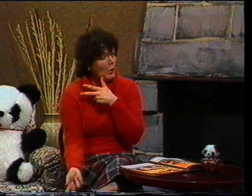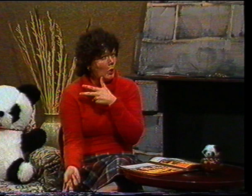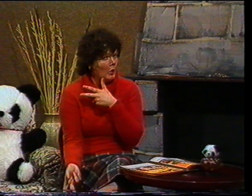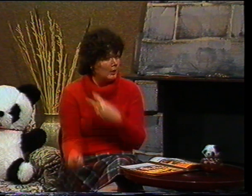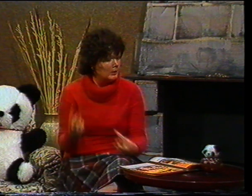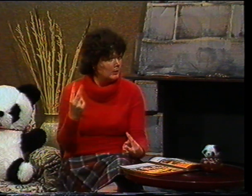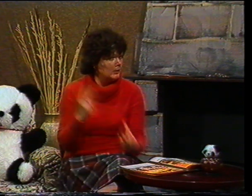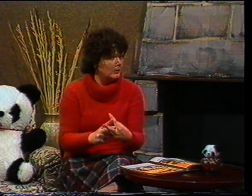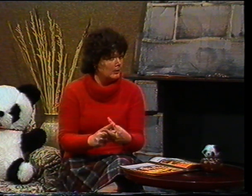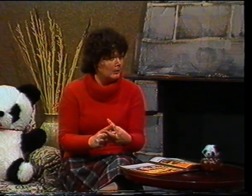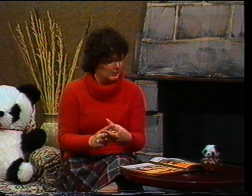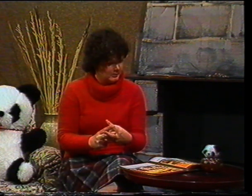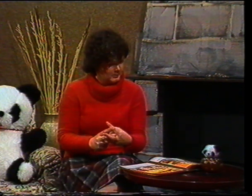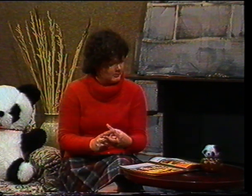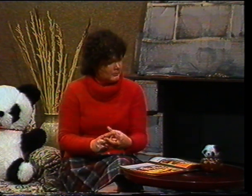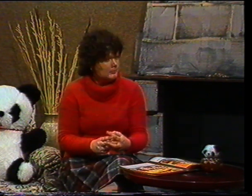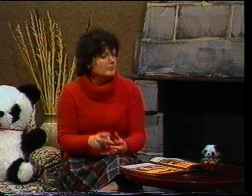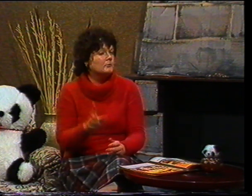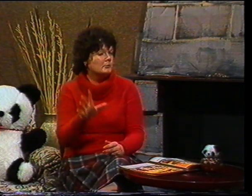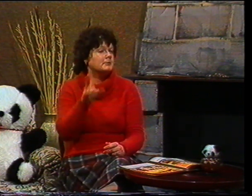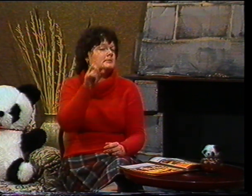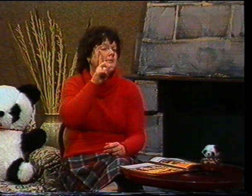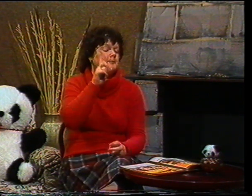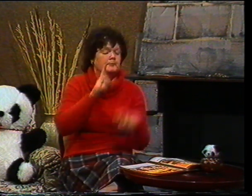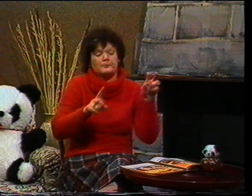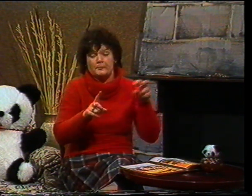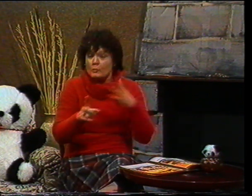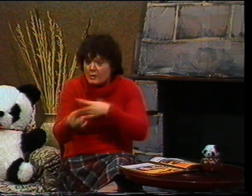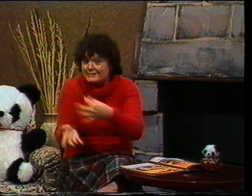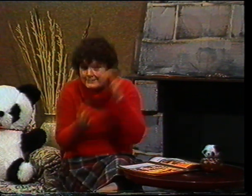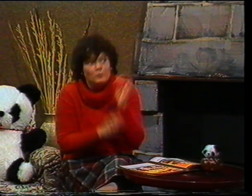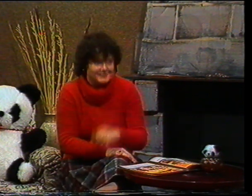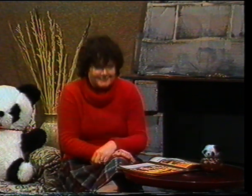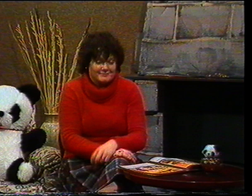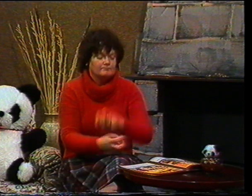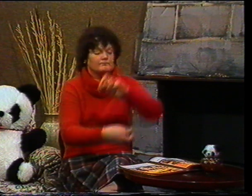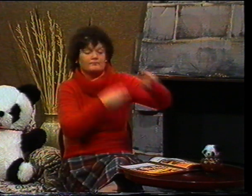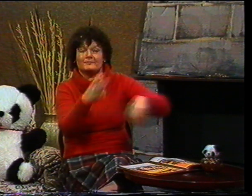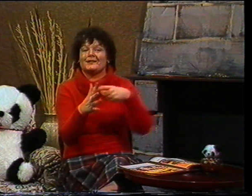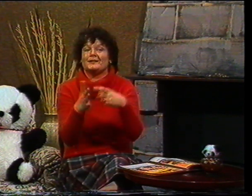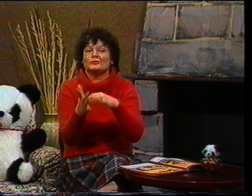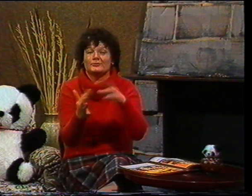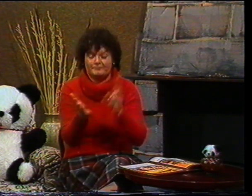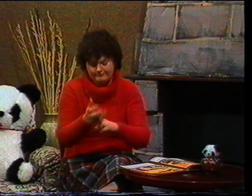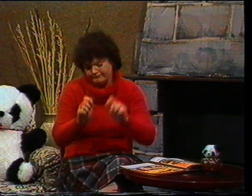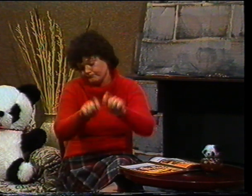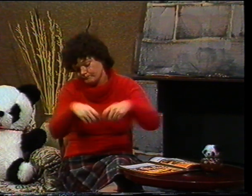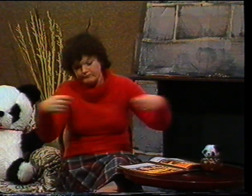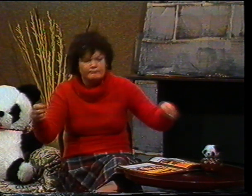working during the night. He's been asleep. He's made a fool of me. Let's see. Do you want some tea? Oh, yes. So she went into